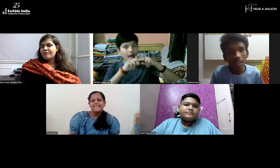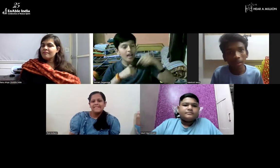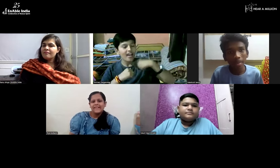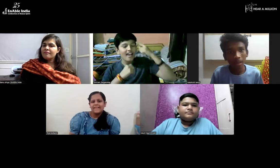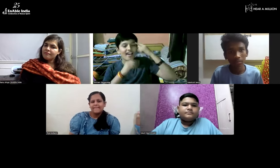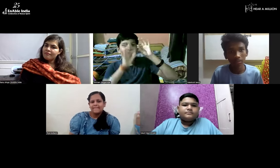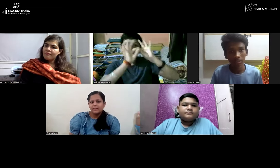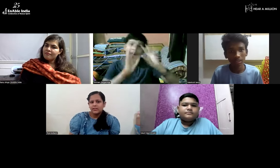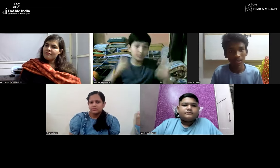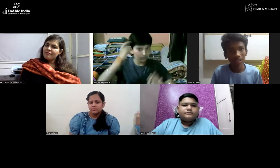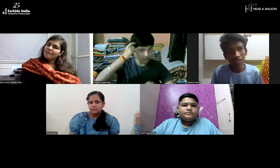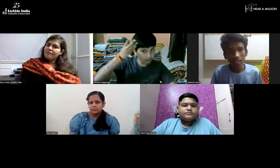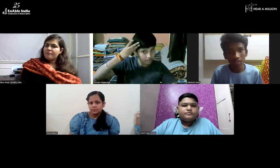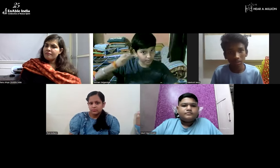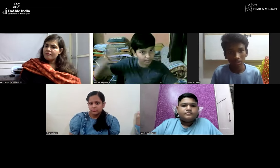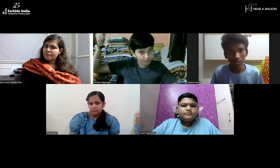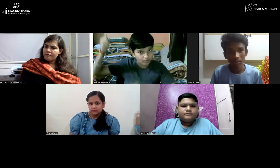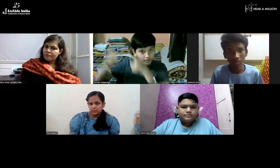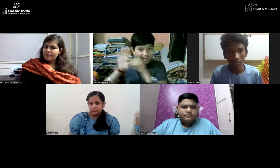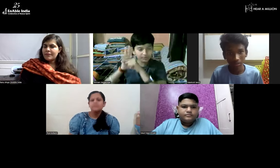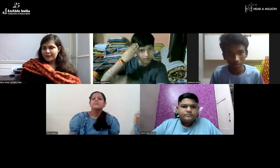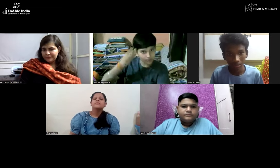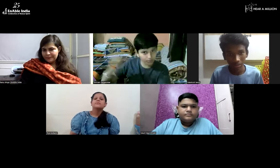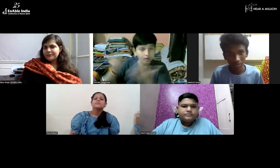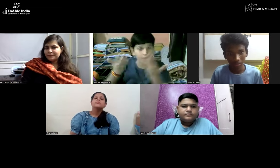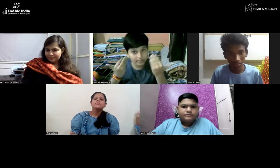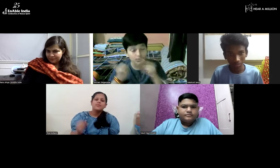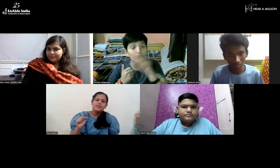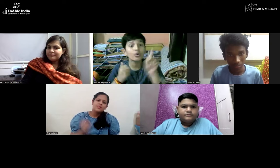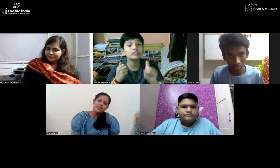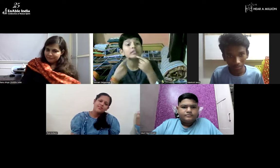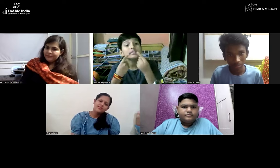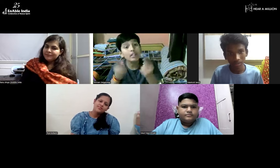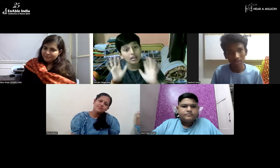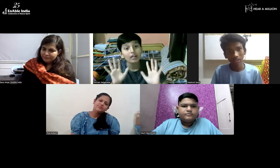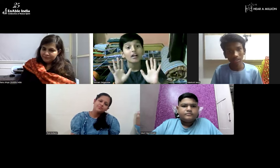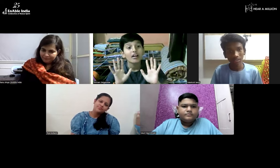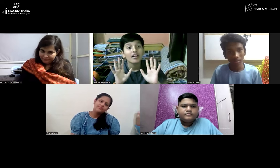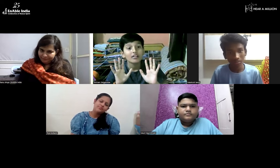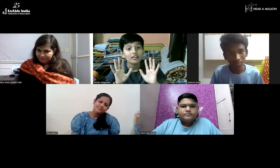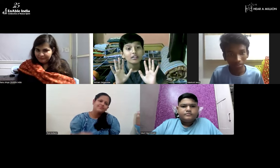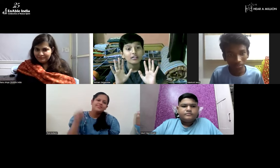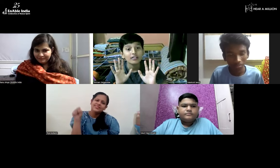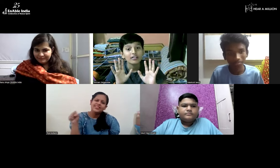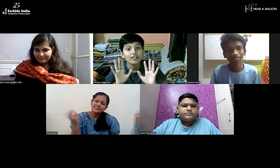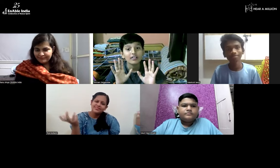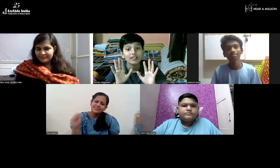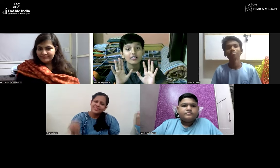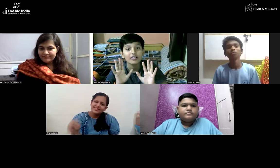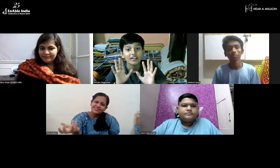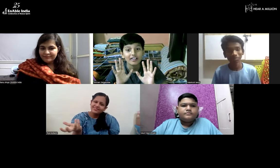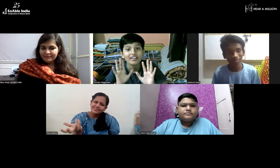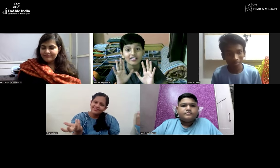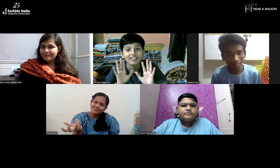the kids suffer the loss. It's not that they have to be handed over